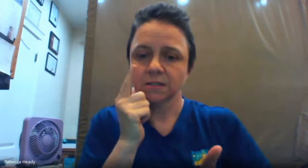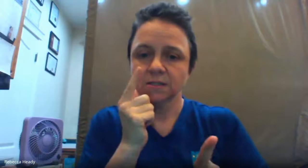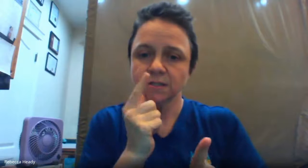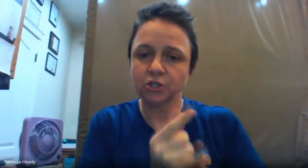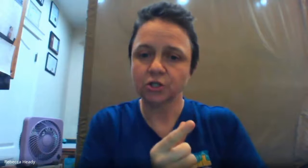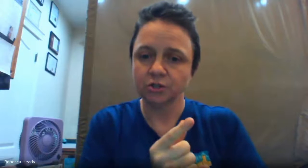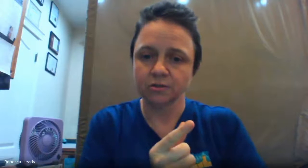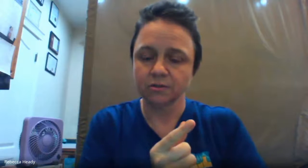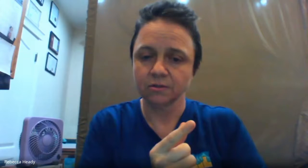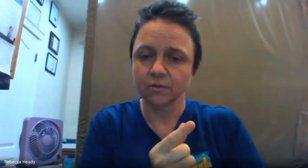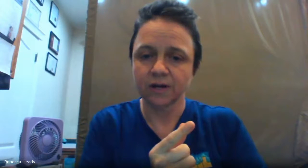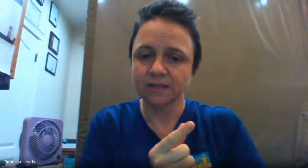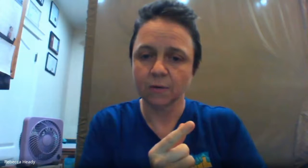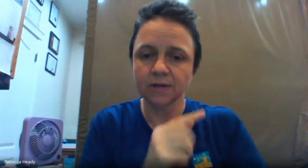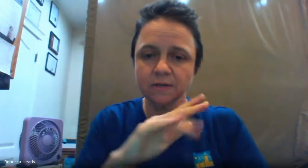sister. We already did that one. Spell.